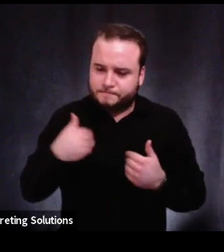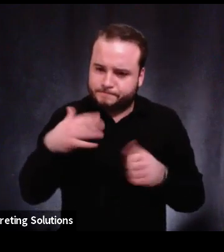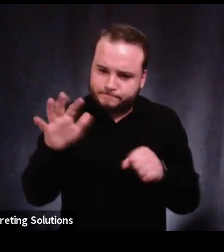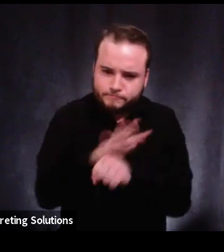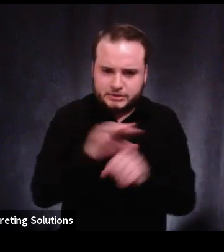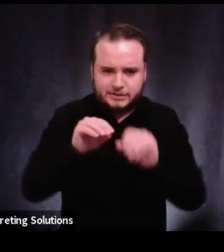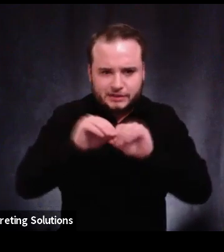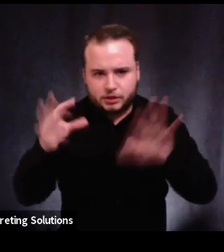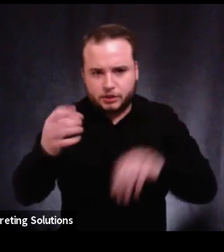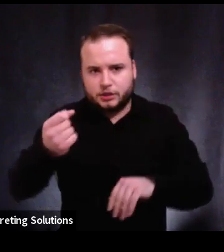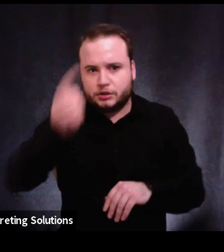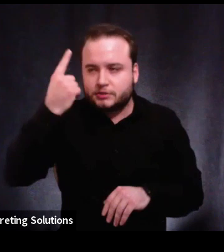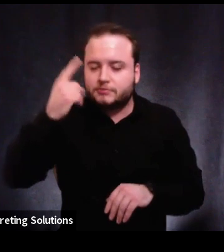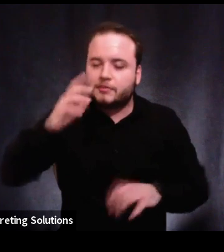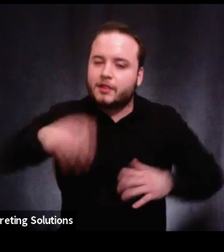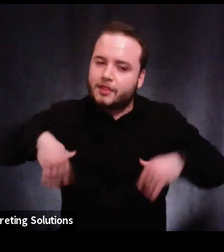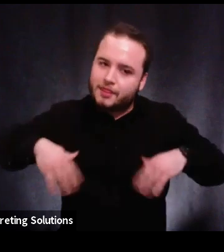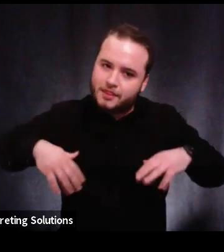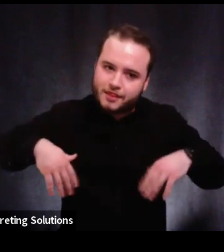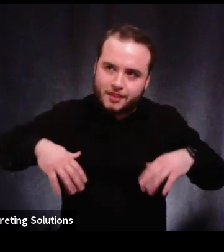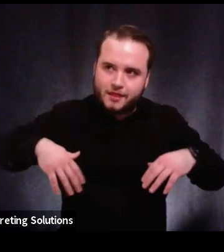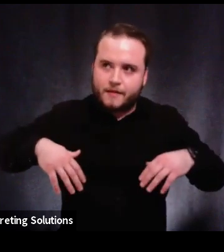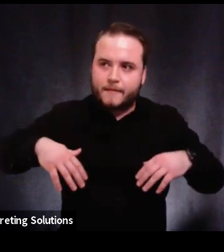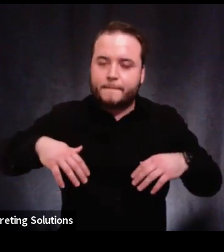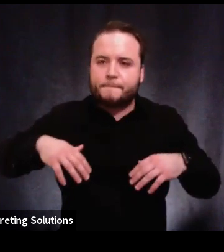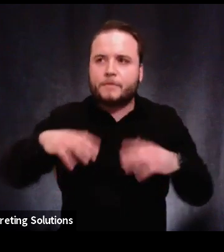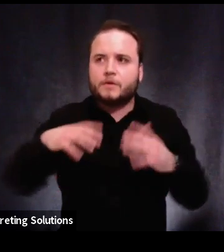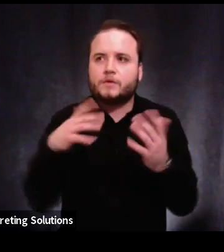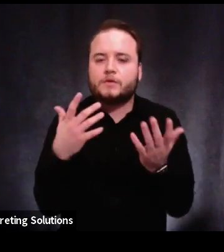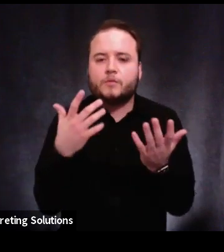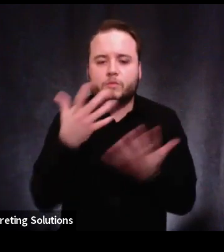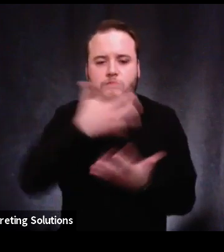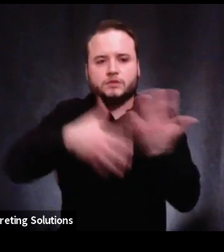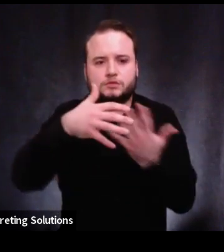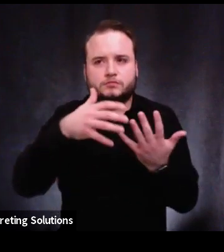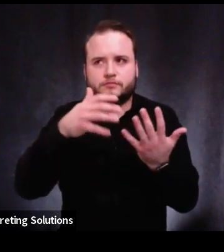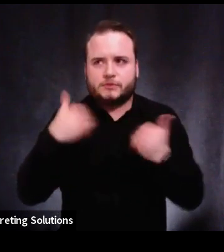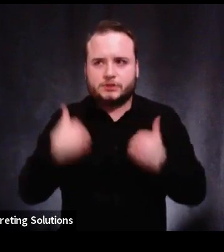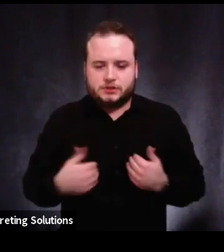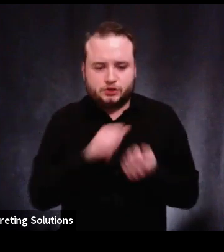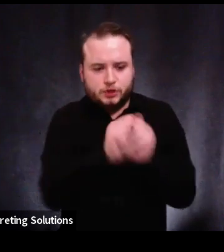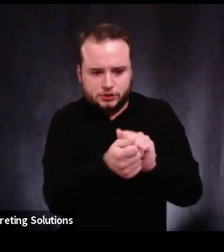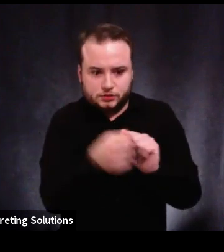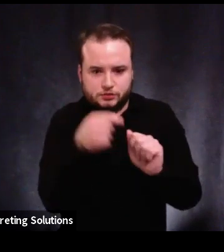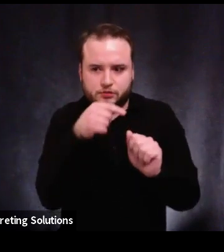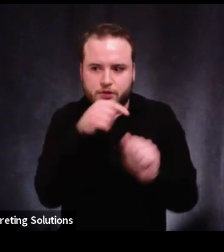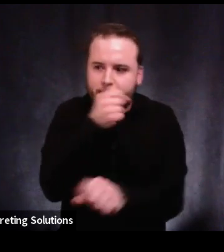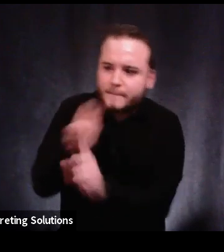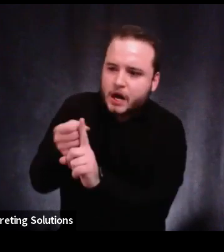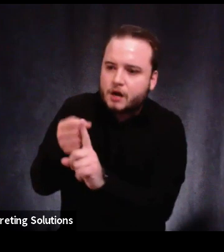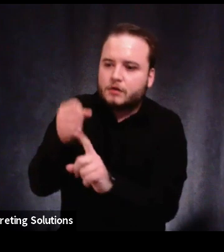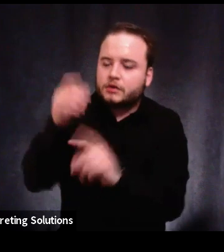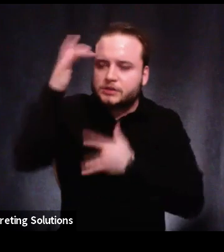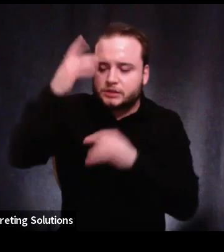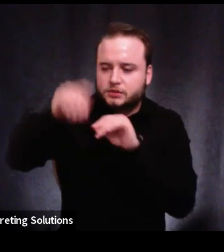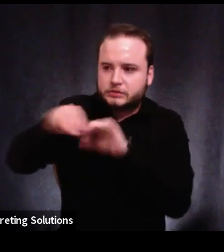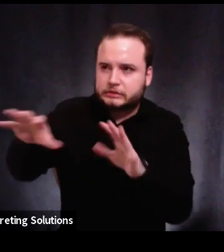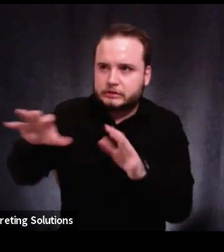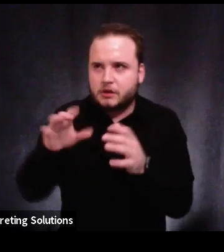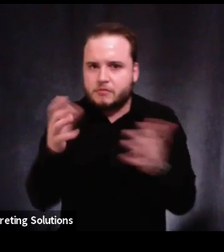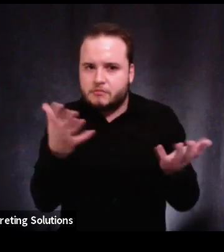contacts would change or have changed under all of these orders. We sort of look at patterns of contacts